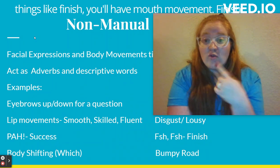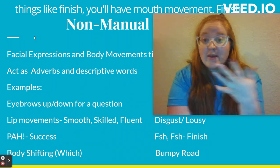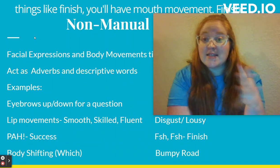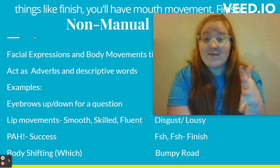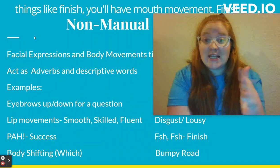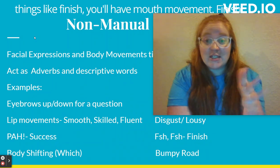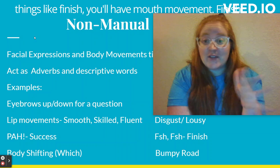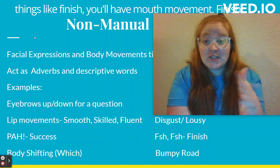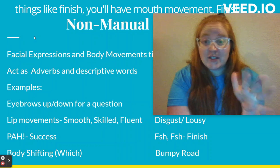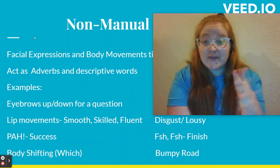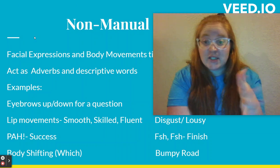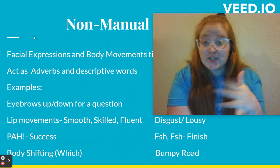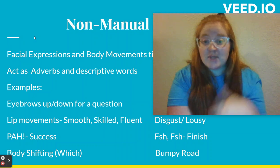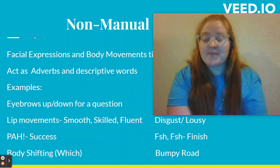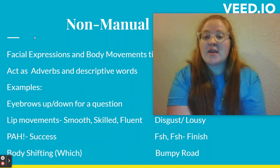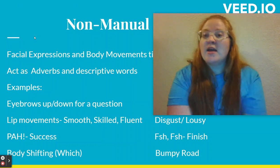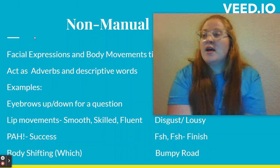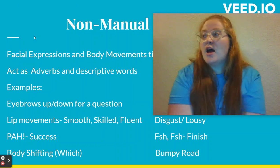mouth movements. Finish.